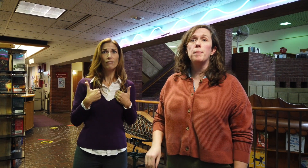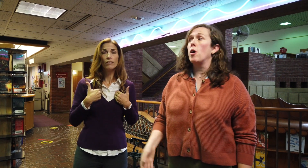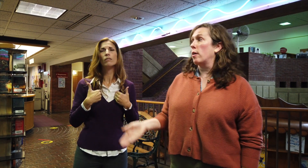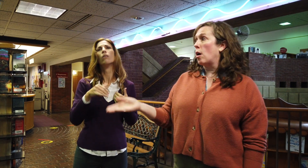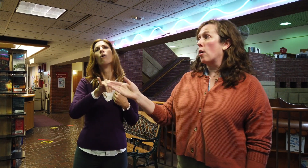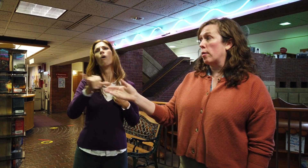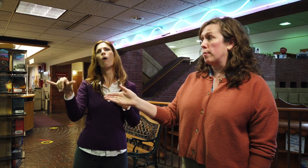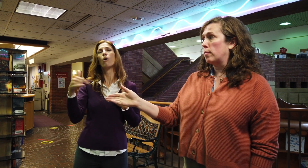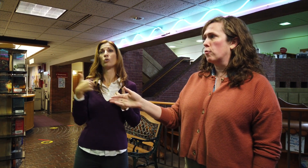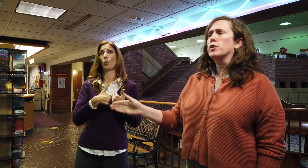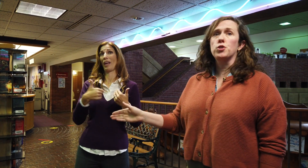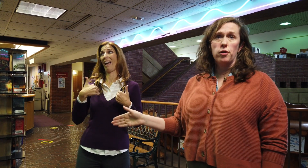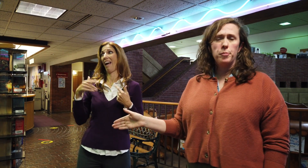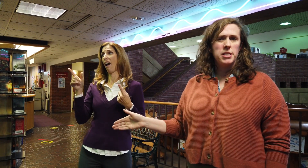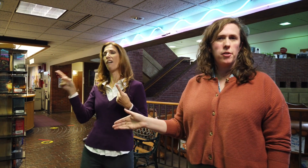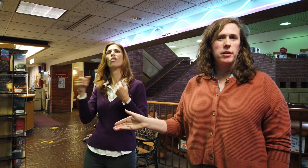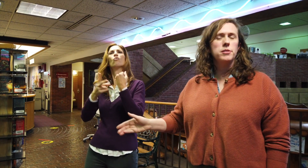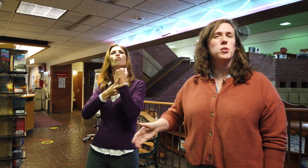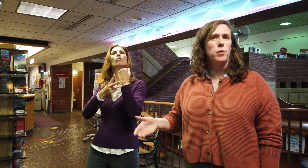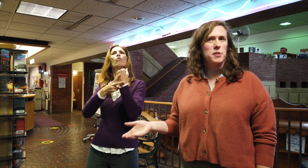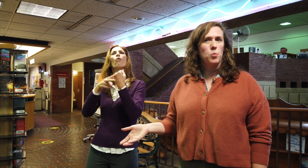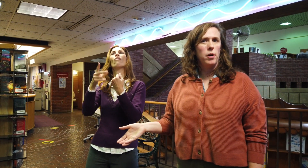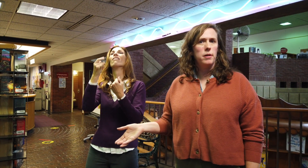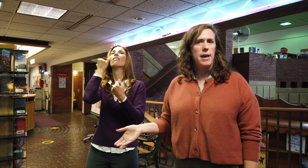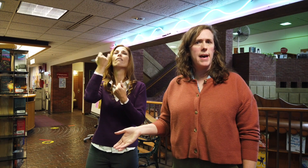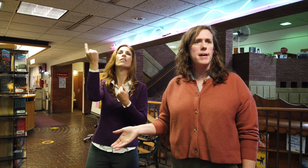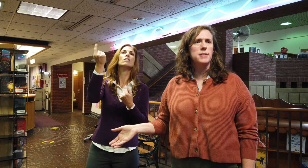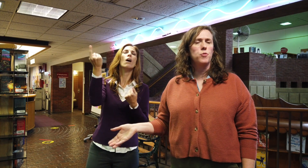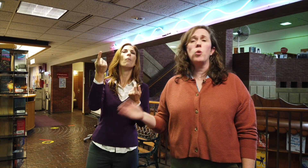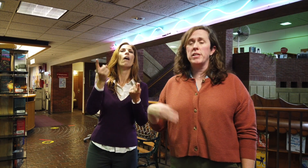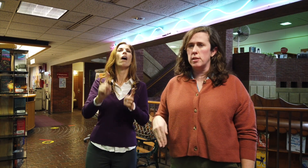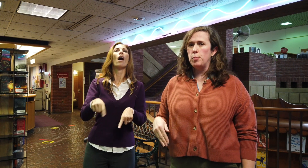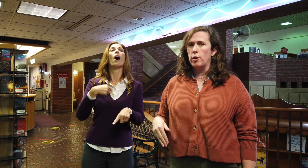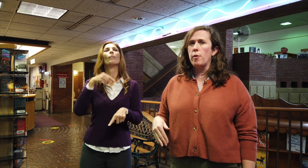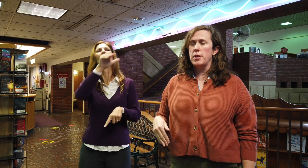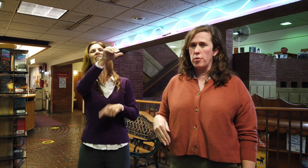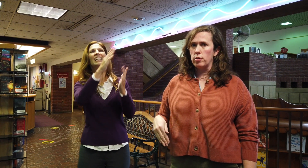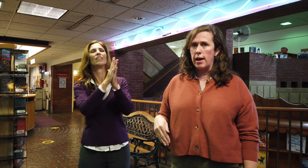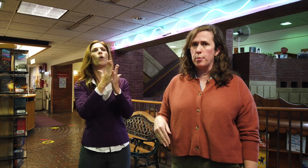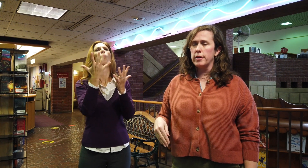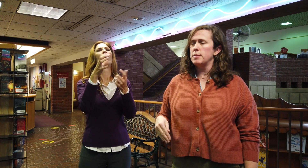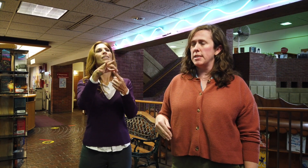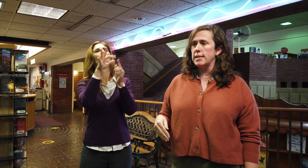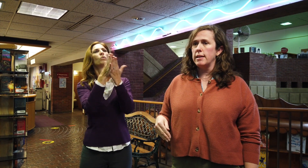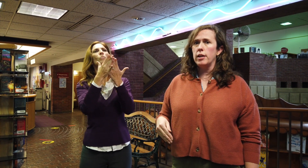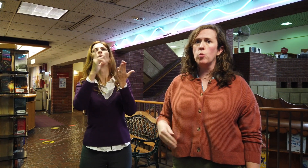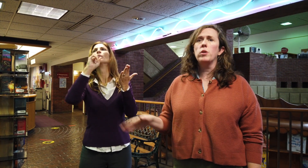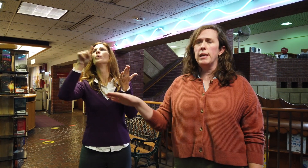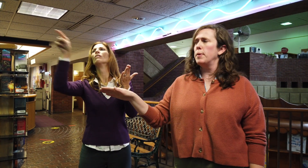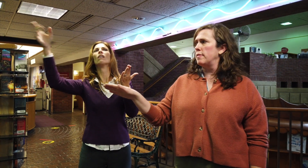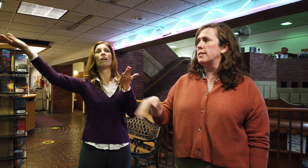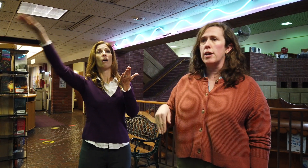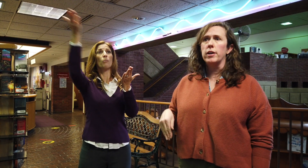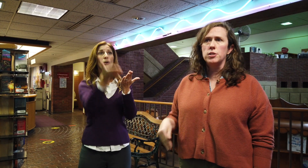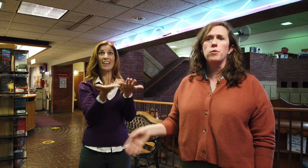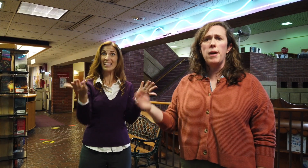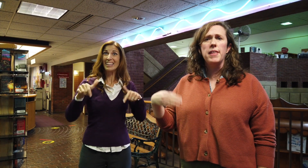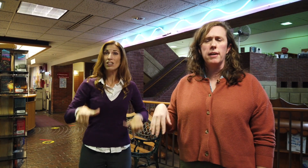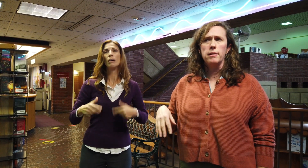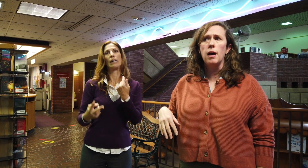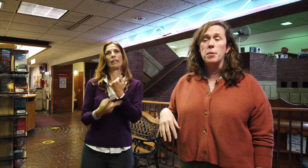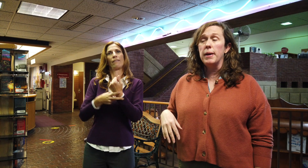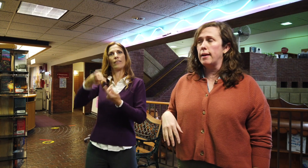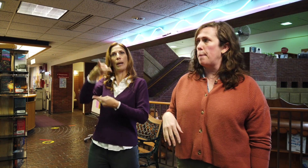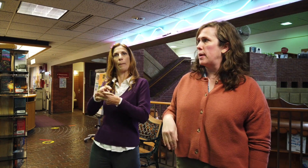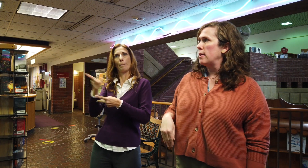also keep our reserve materials, so if someone has requested a book from another library to be sent here, we'll keep it in this area too, and